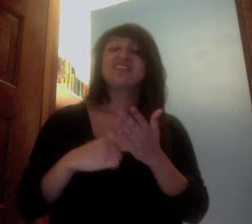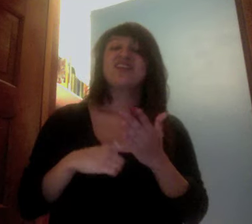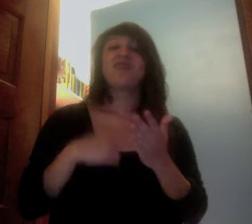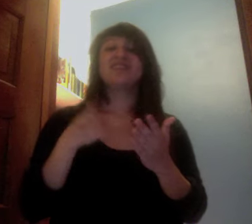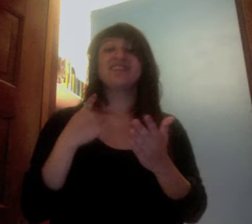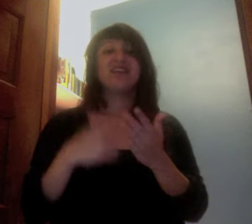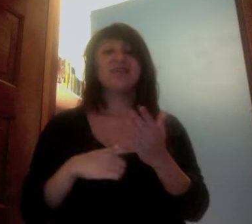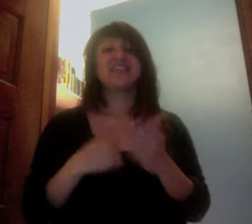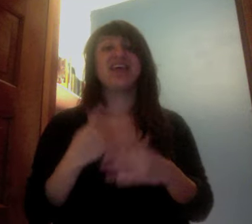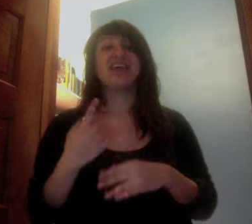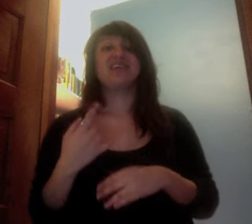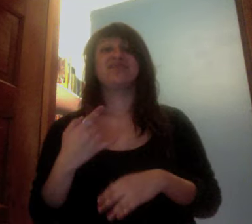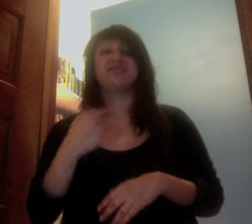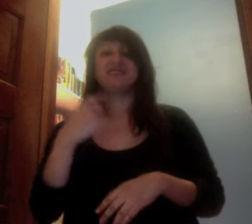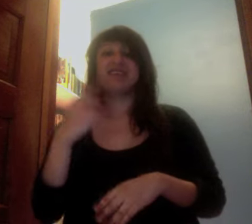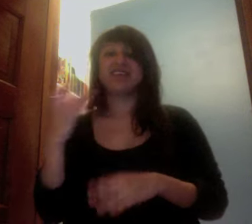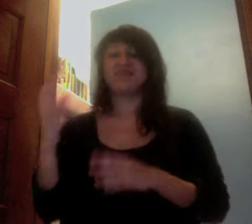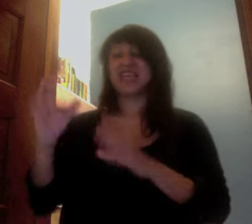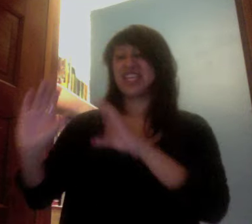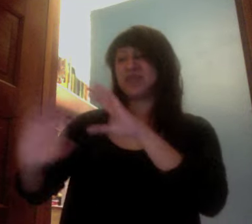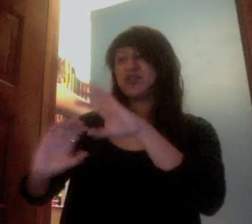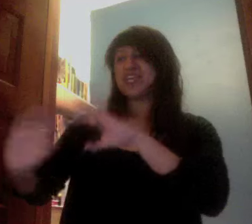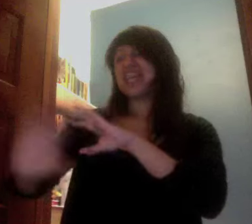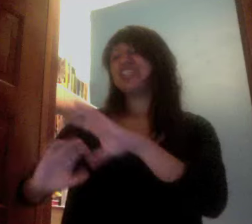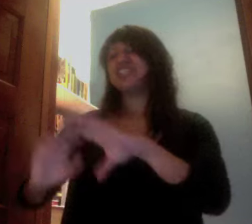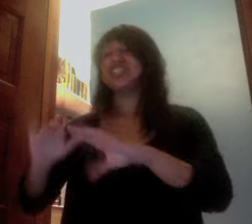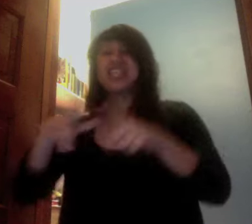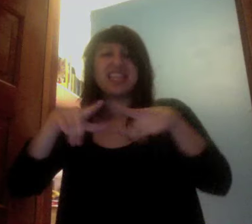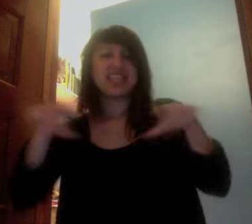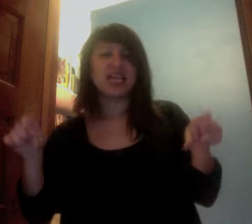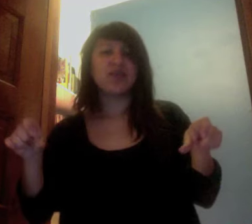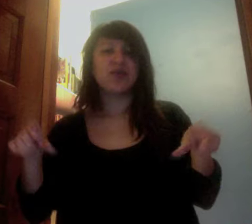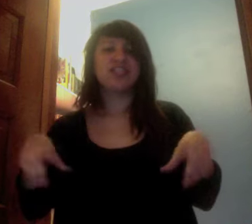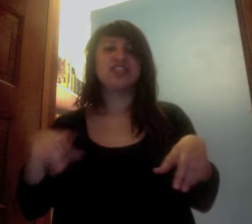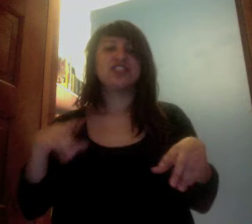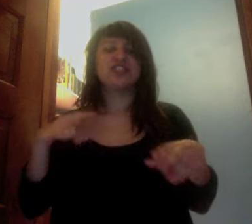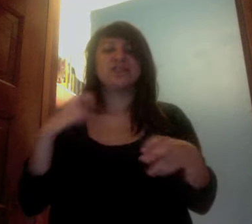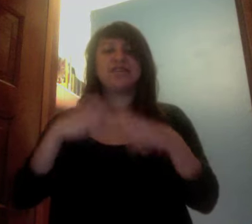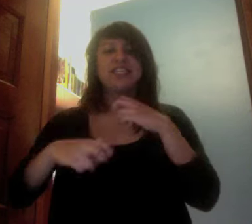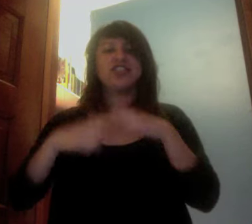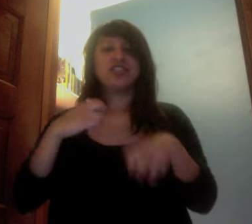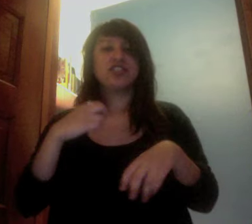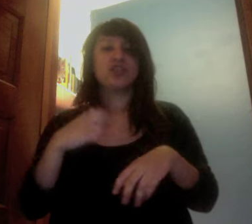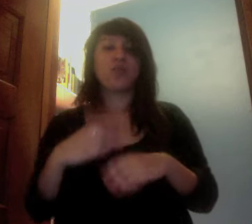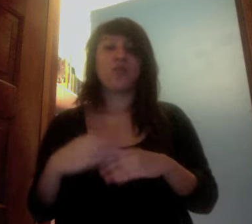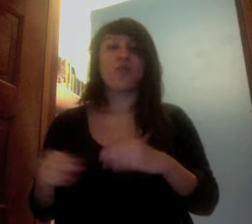differences, it took a little bit more effort to have an effective communication, but